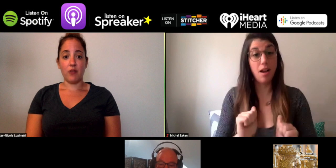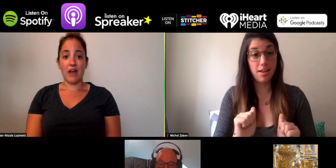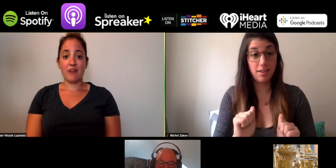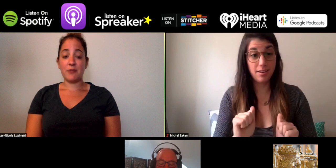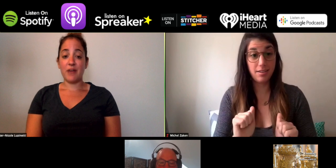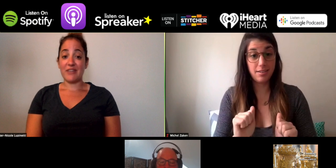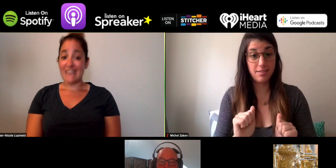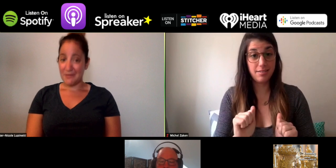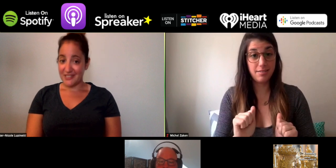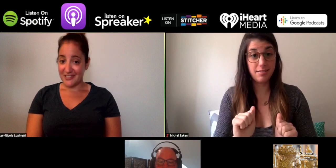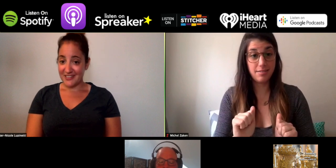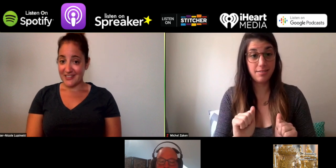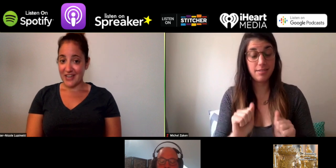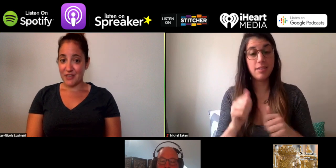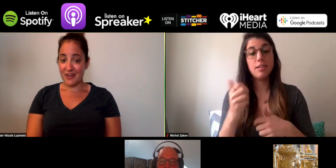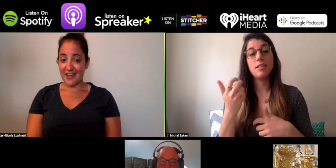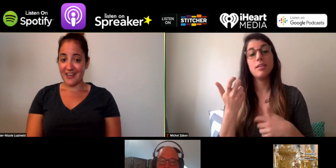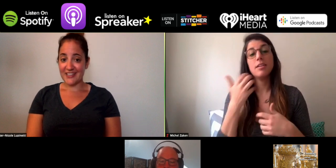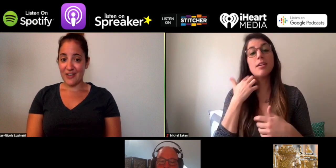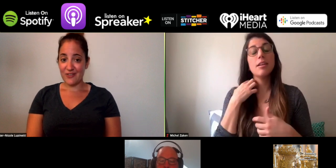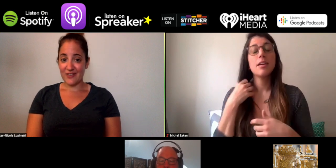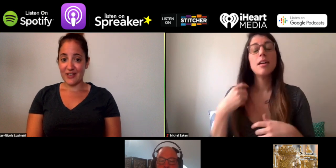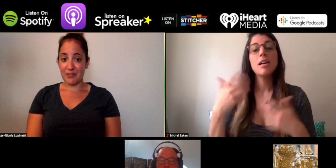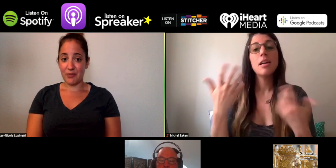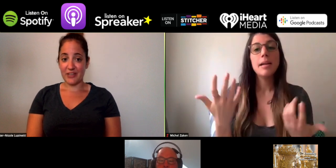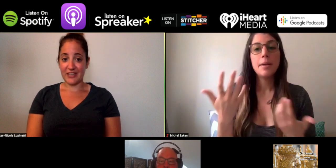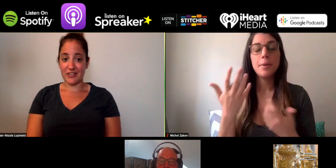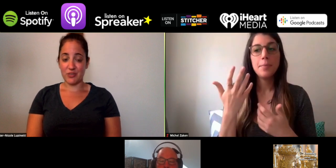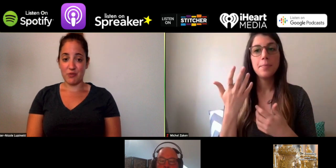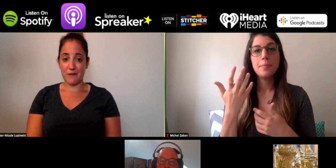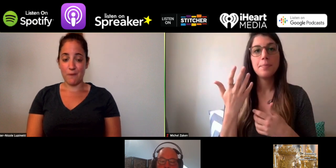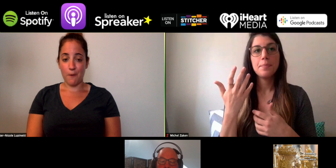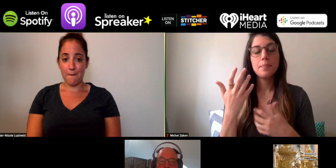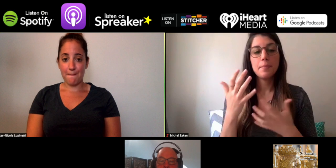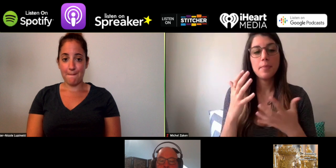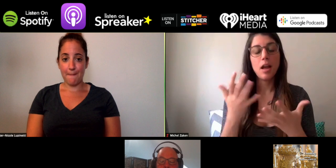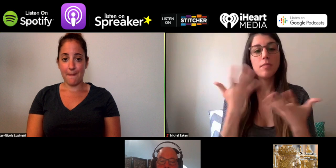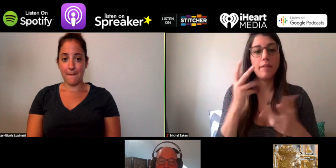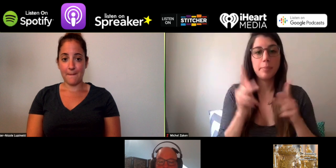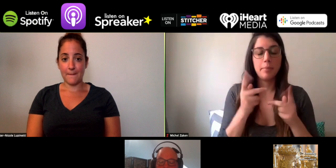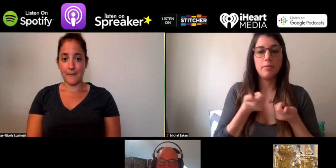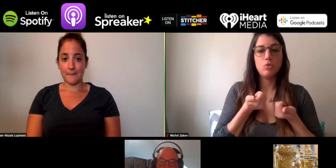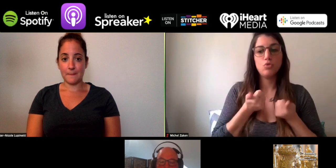A lot of people have attempted documenting ASL and placing it into a written form.